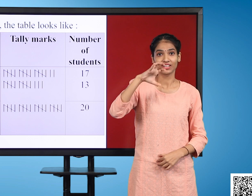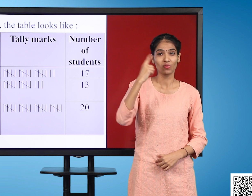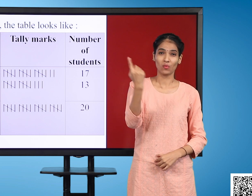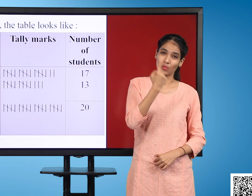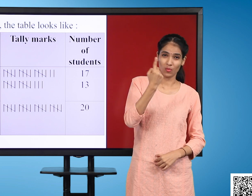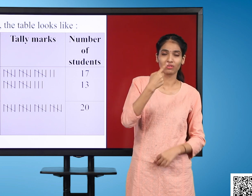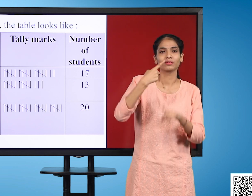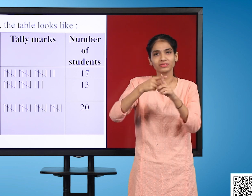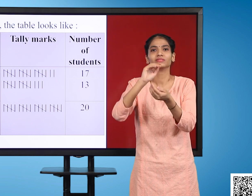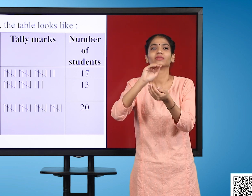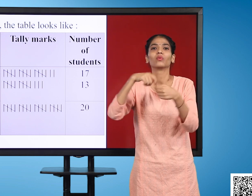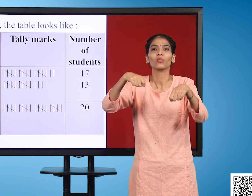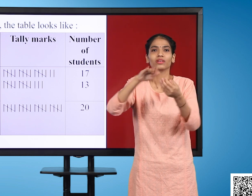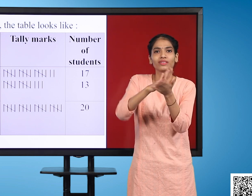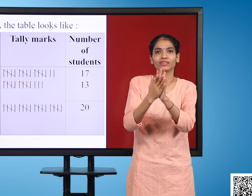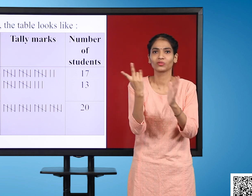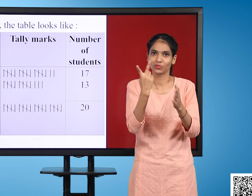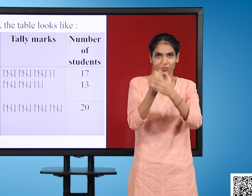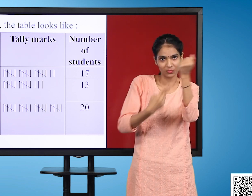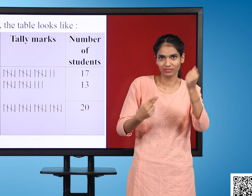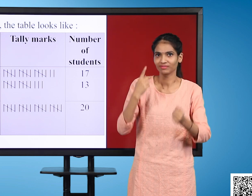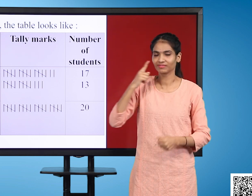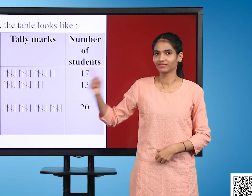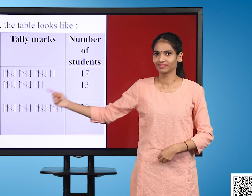Both rice and chapati, 5555, 20.